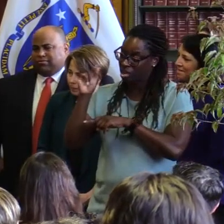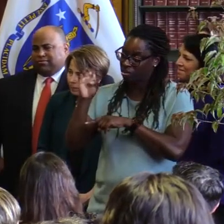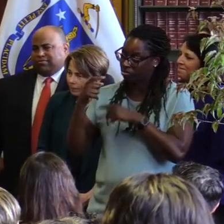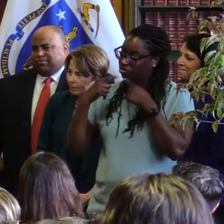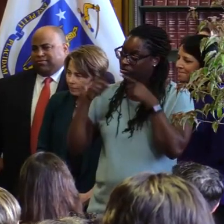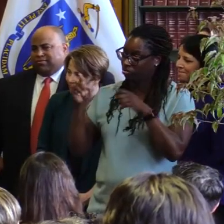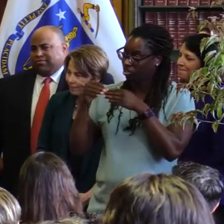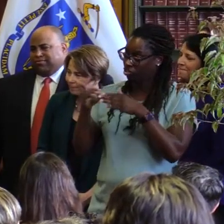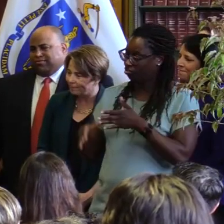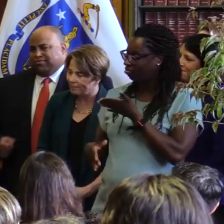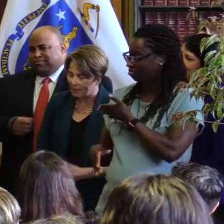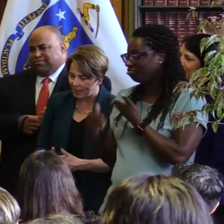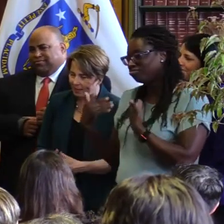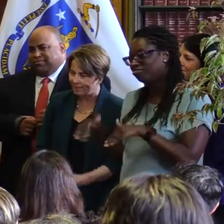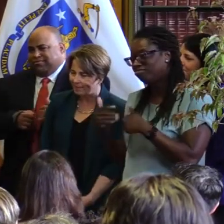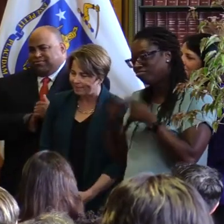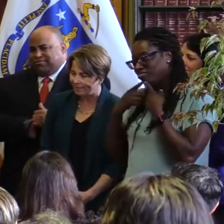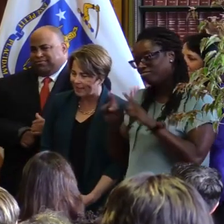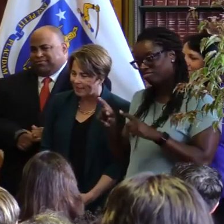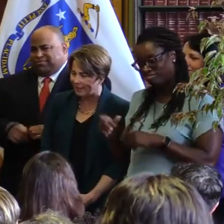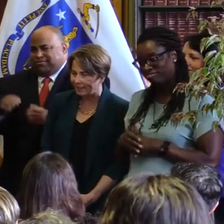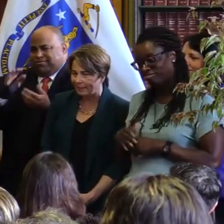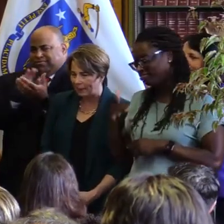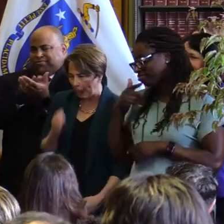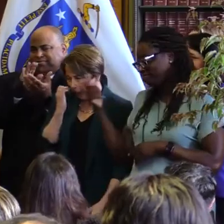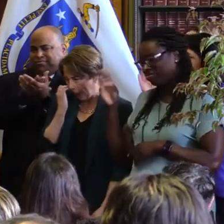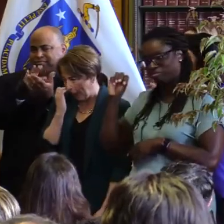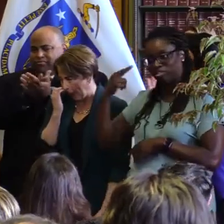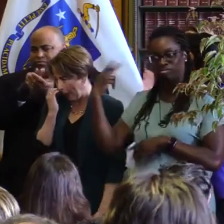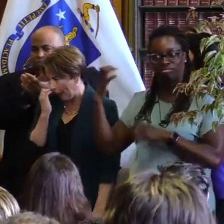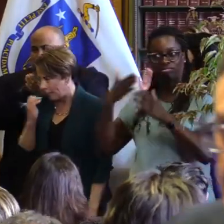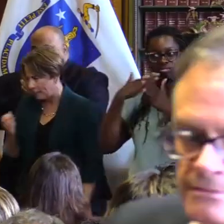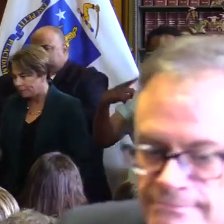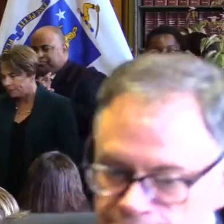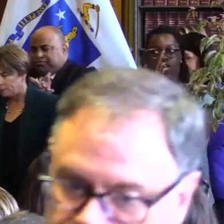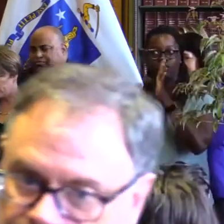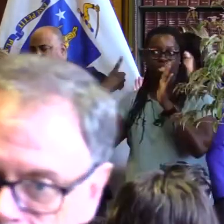new model. Thank you, and back to you, Governor.